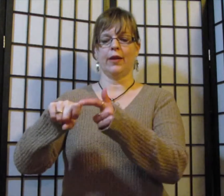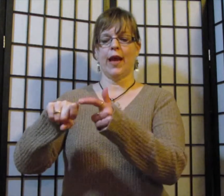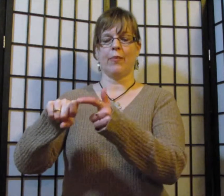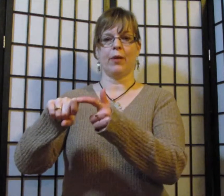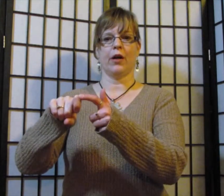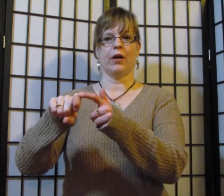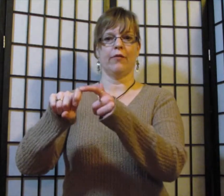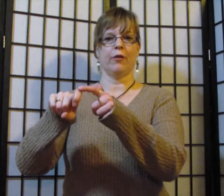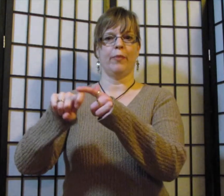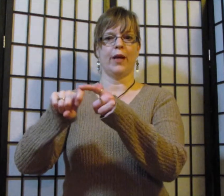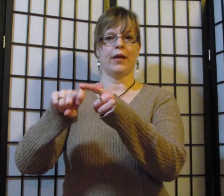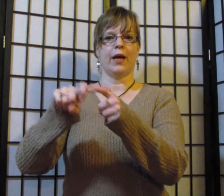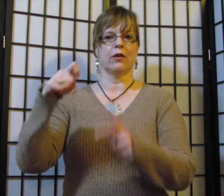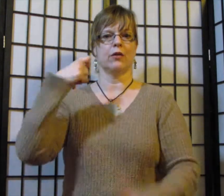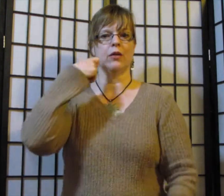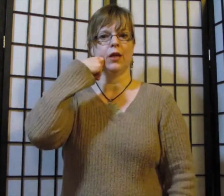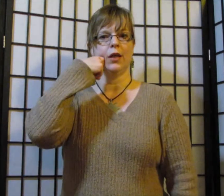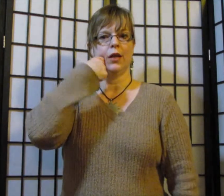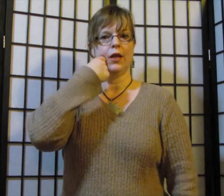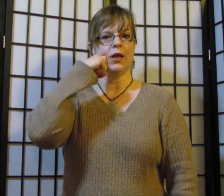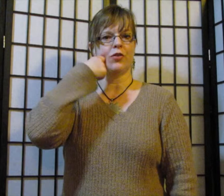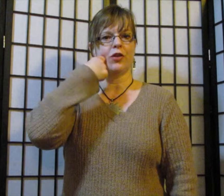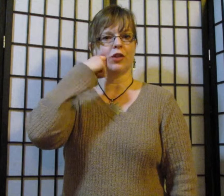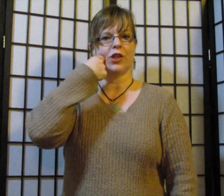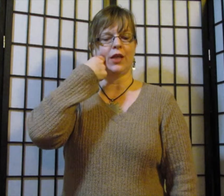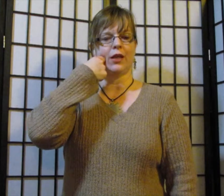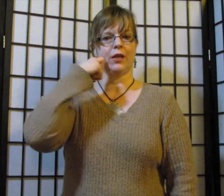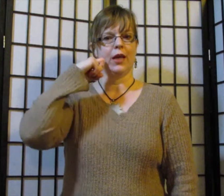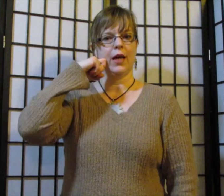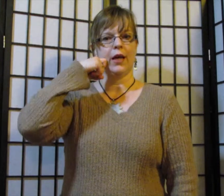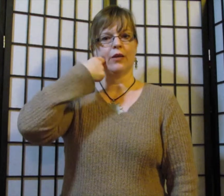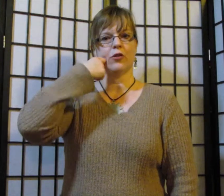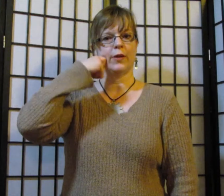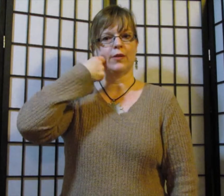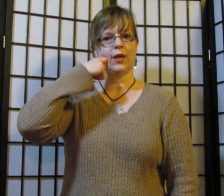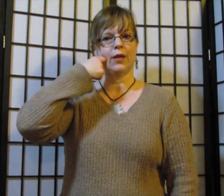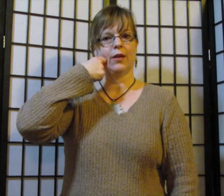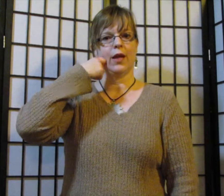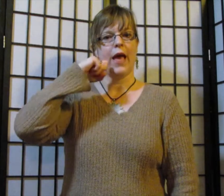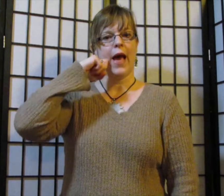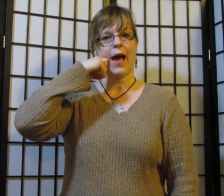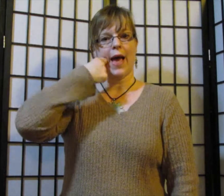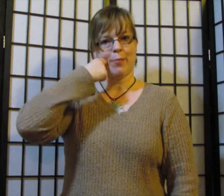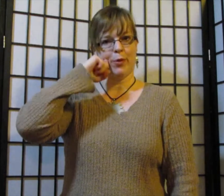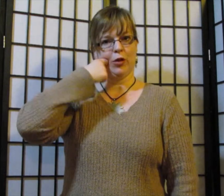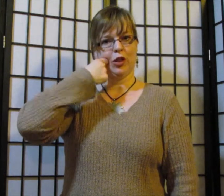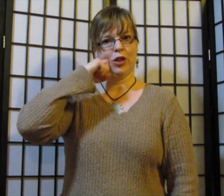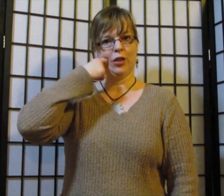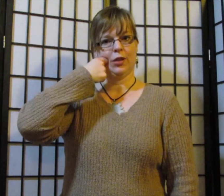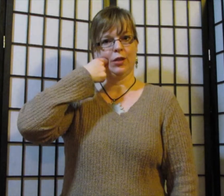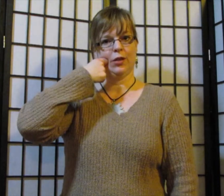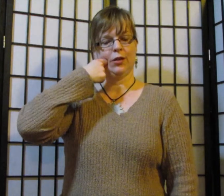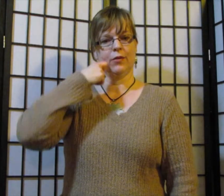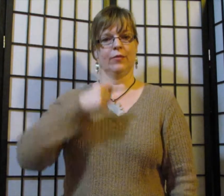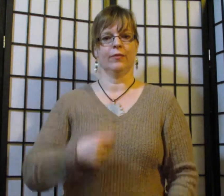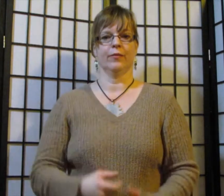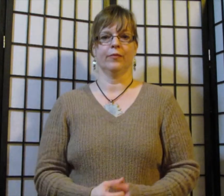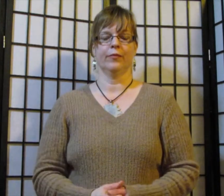that part of your bent knuckle into your cheek and twist it. Apple.